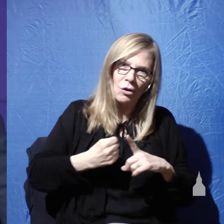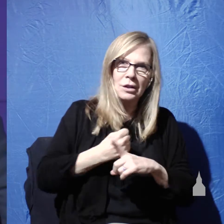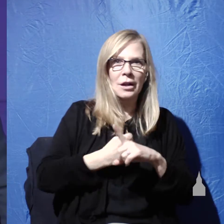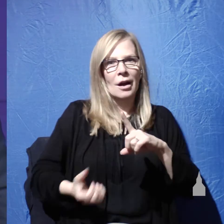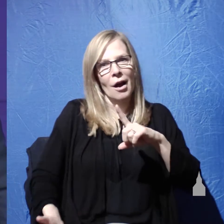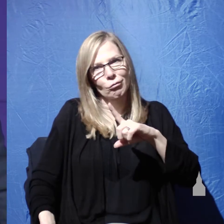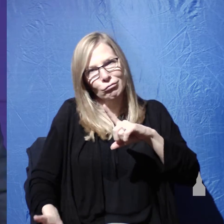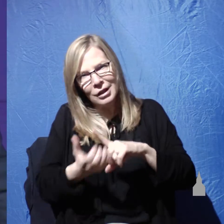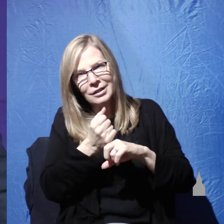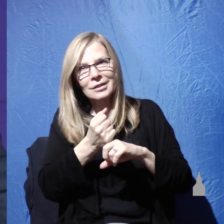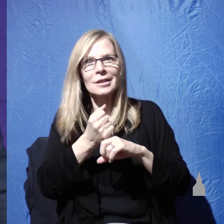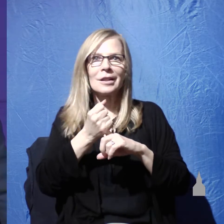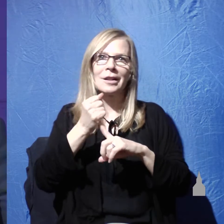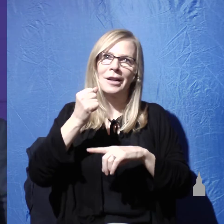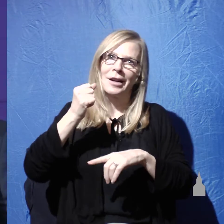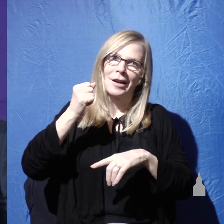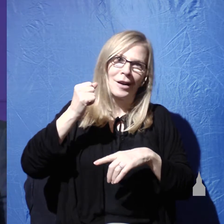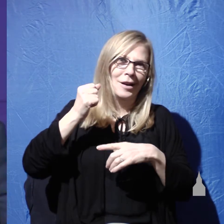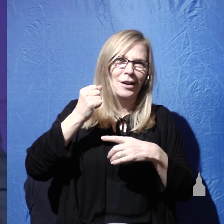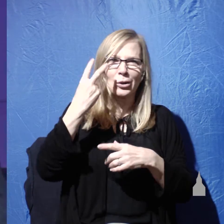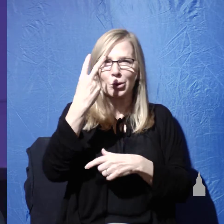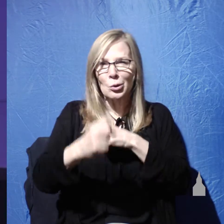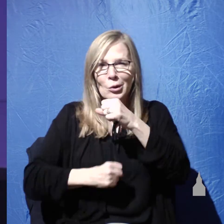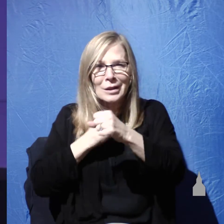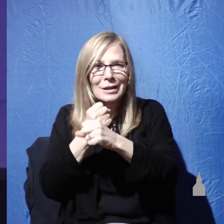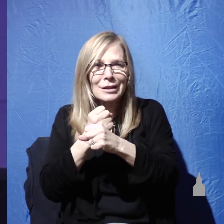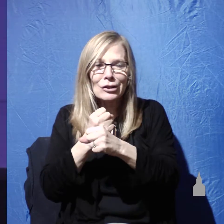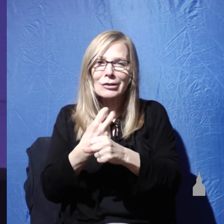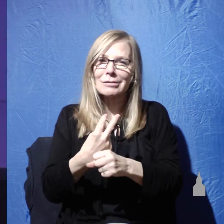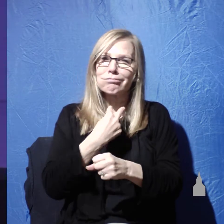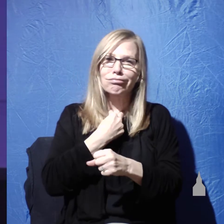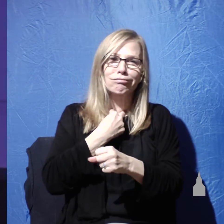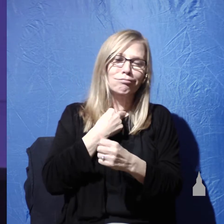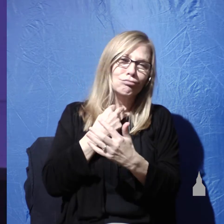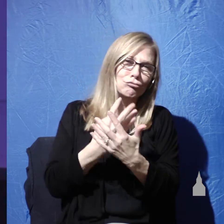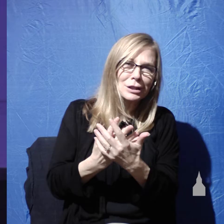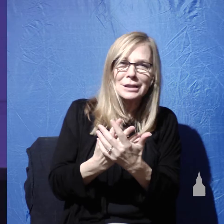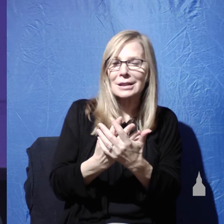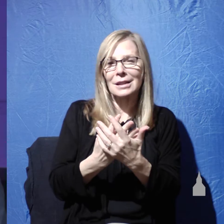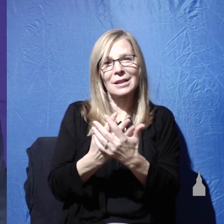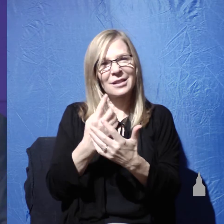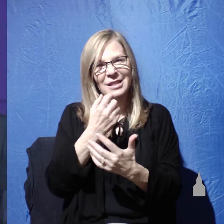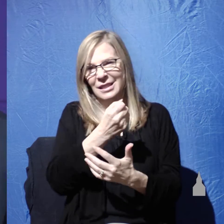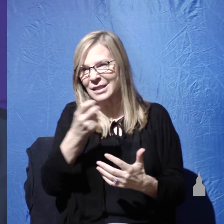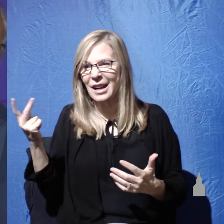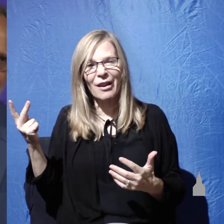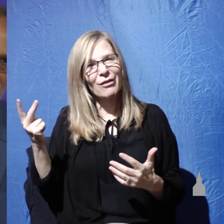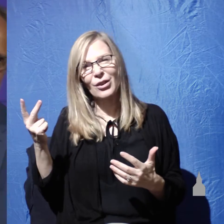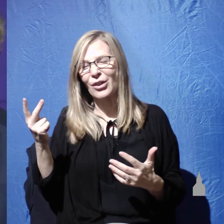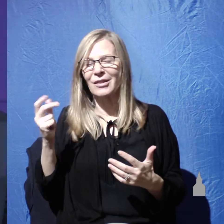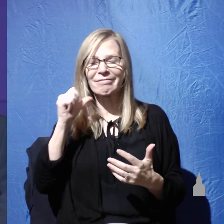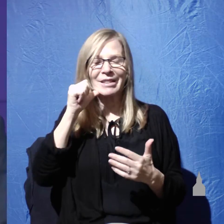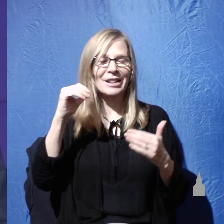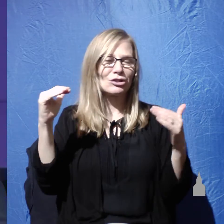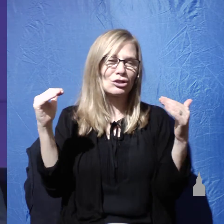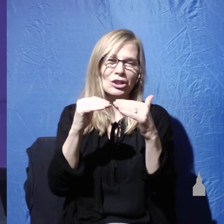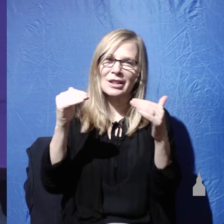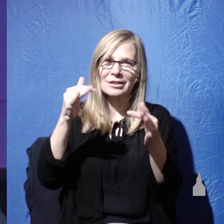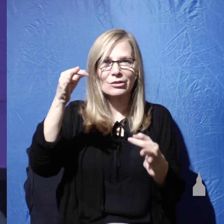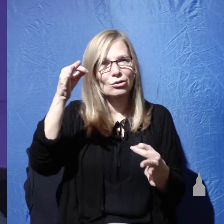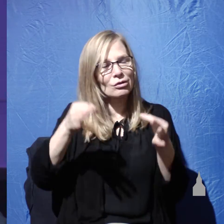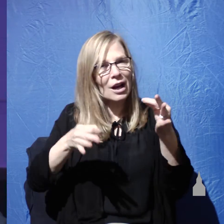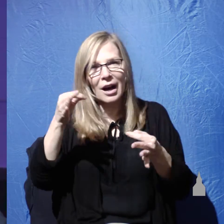arrested in the city of Jerusalem, 2 years of imprisonment in Caesarea with several very unjust